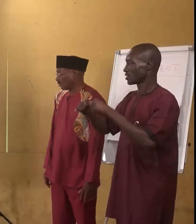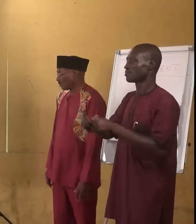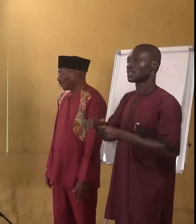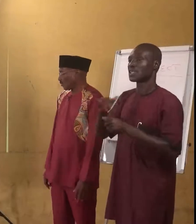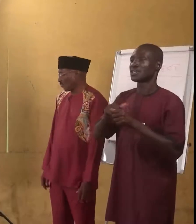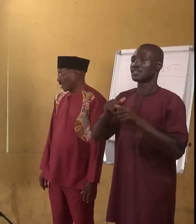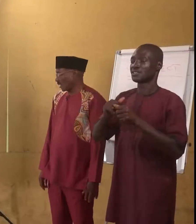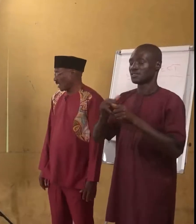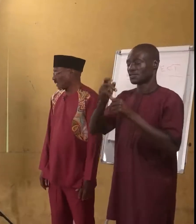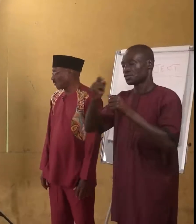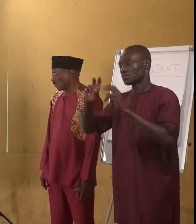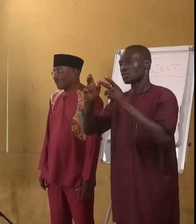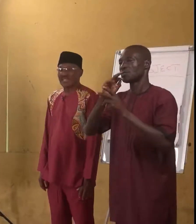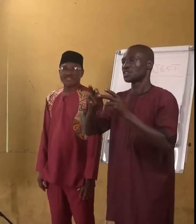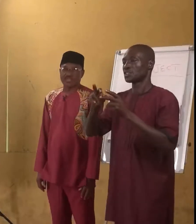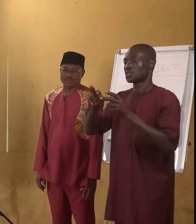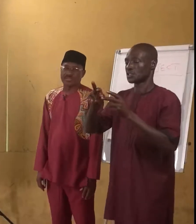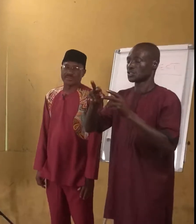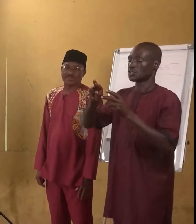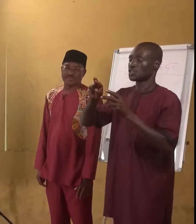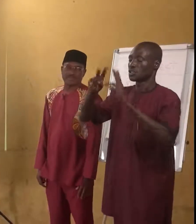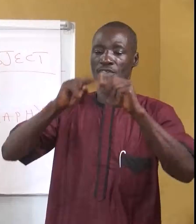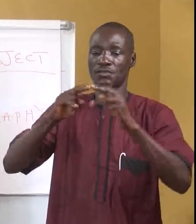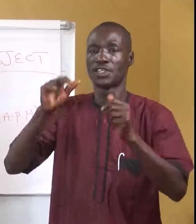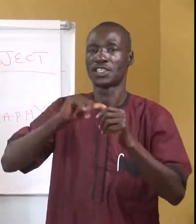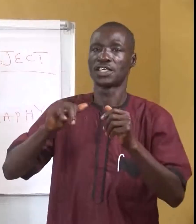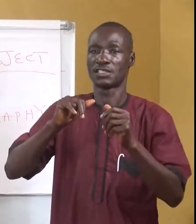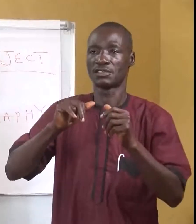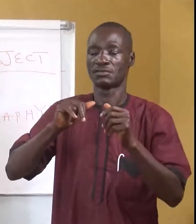is rural and urban settlement.